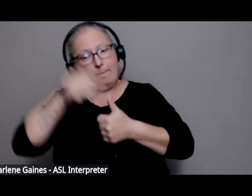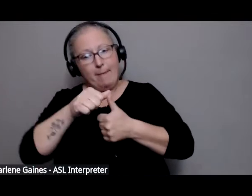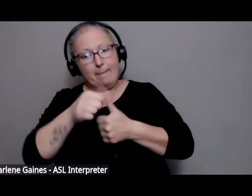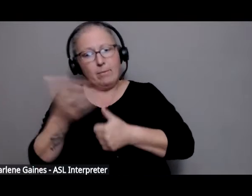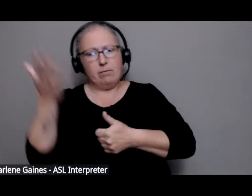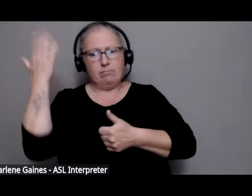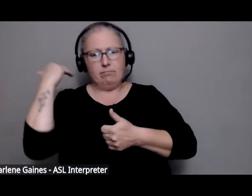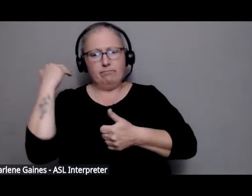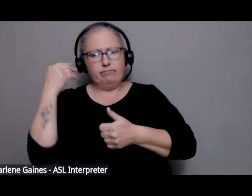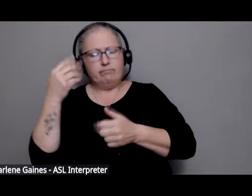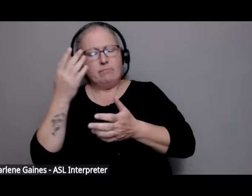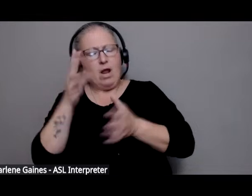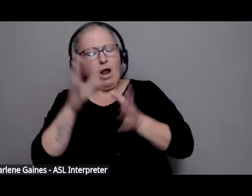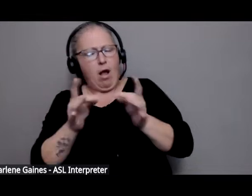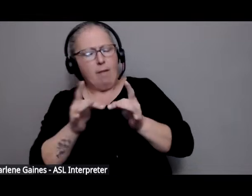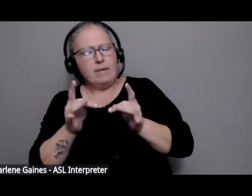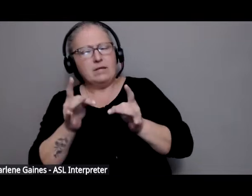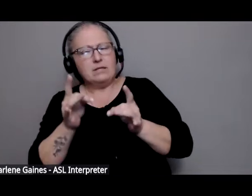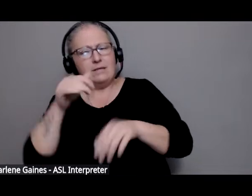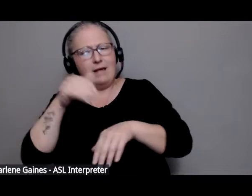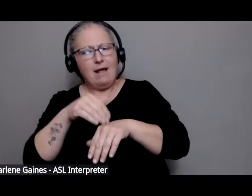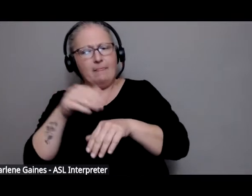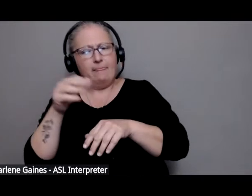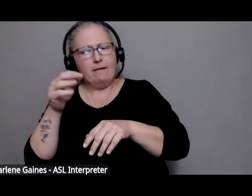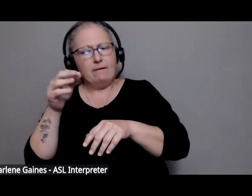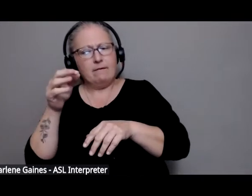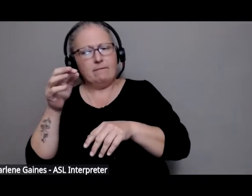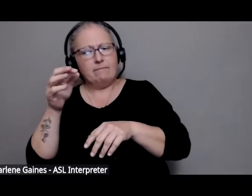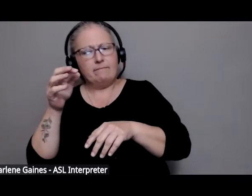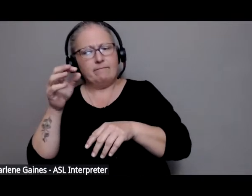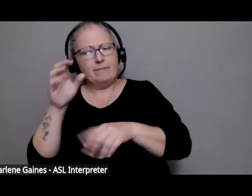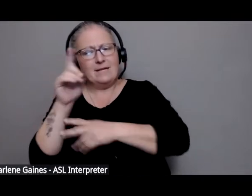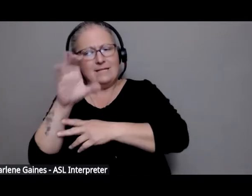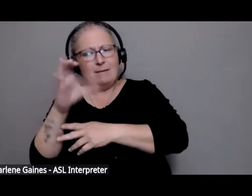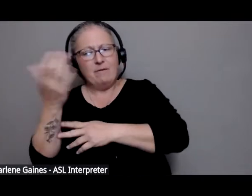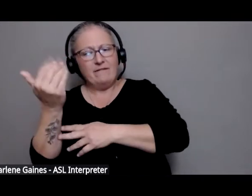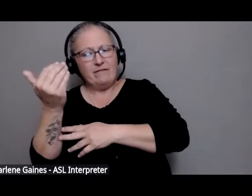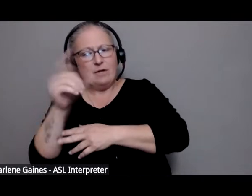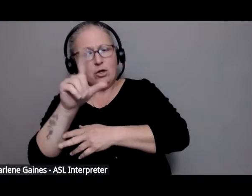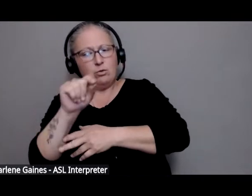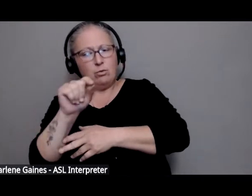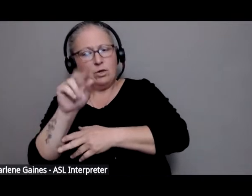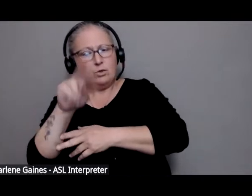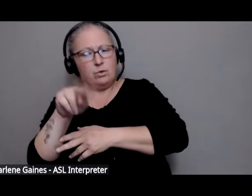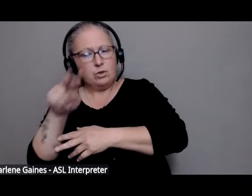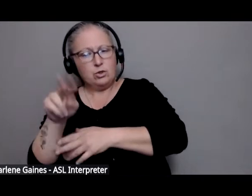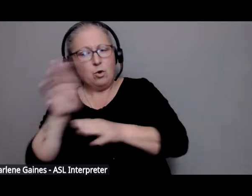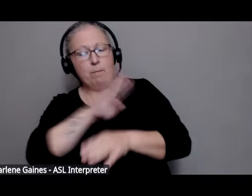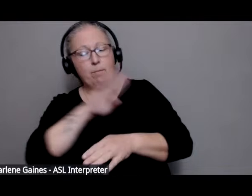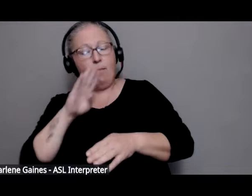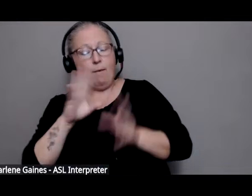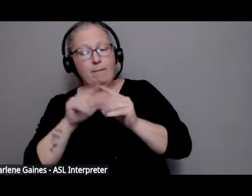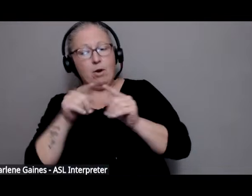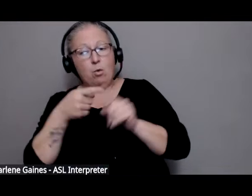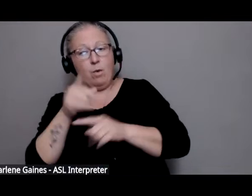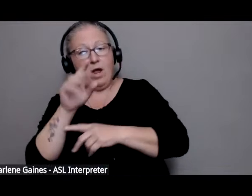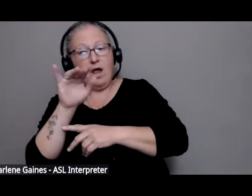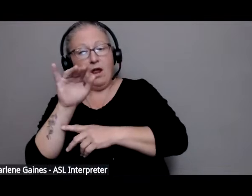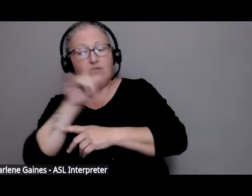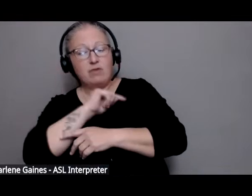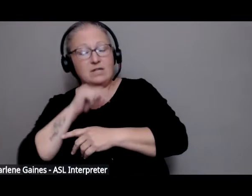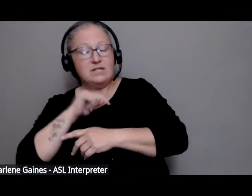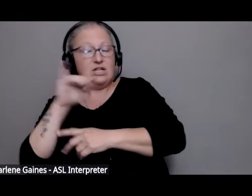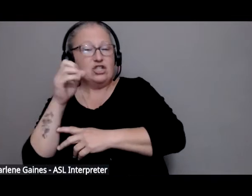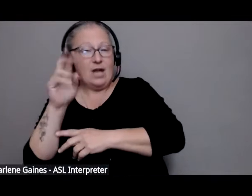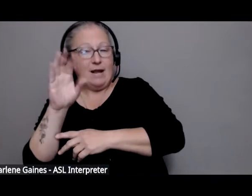to some of the comments made at the December 15th, 2022 board meeting when Trustee Jacobson was sworn in.